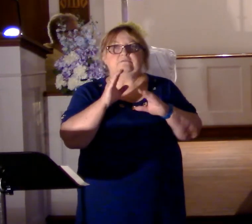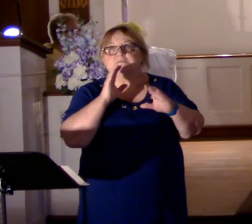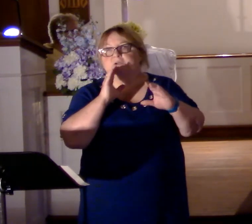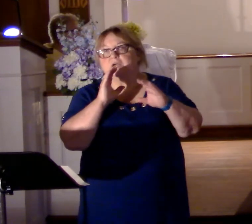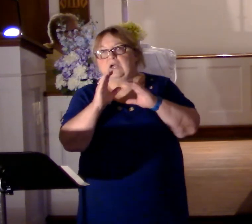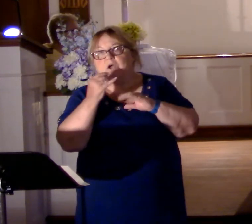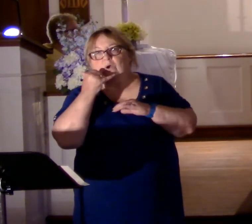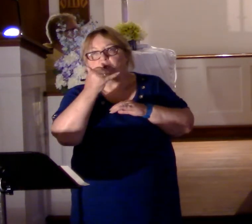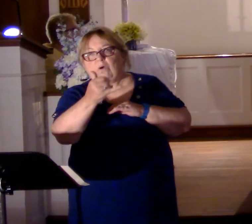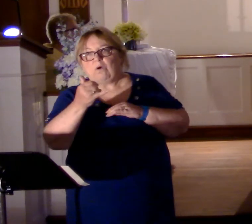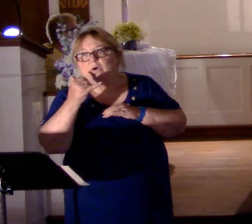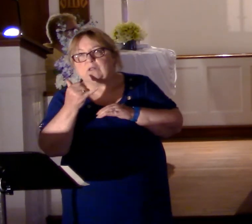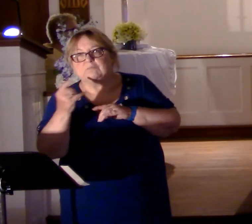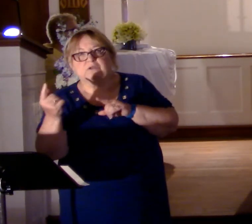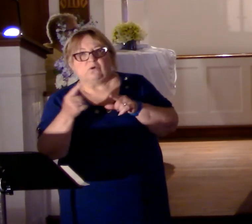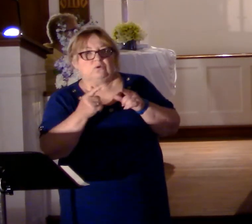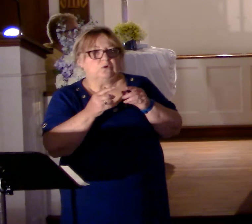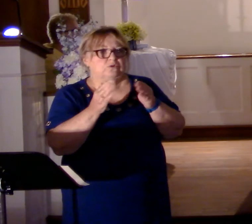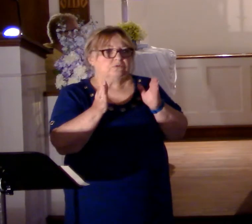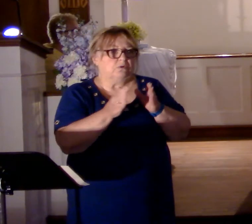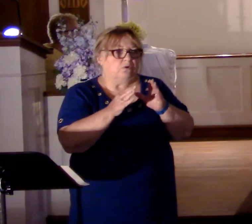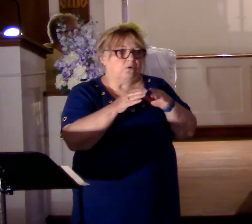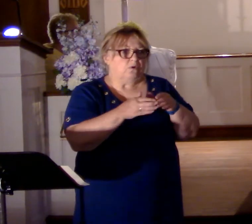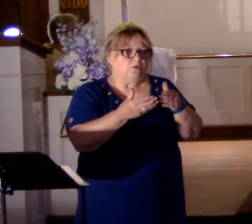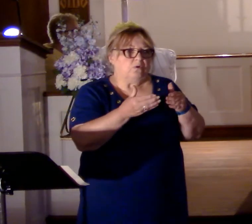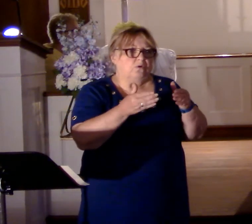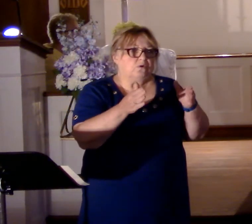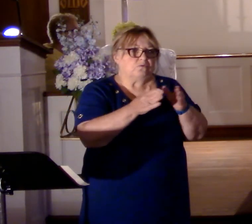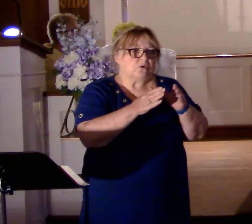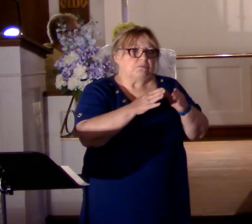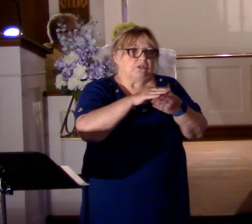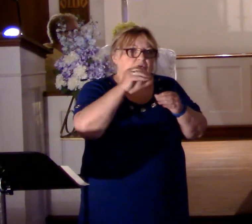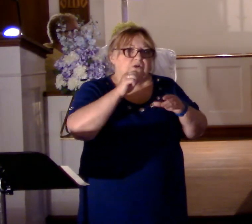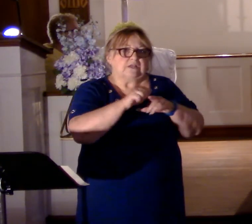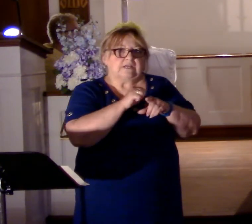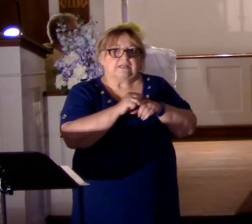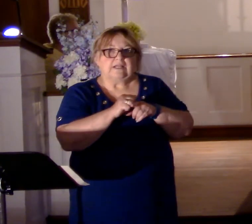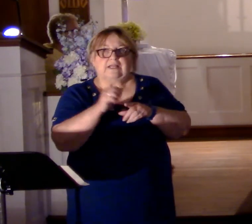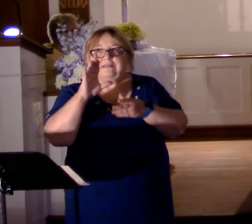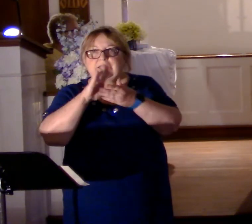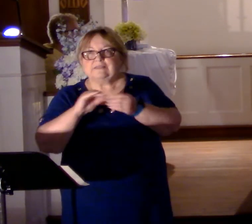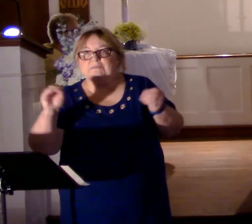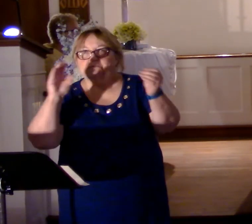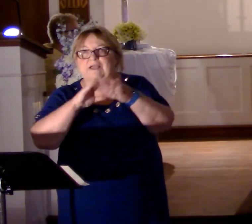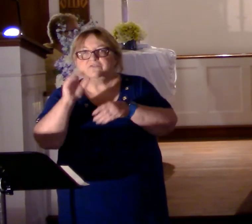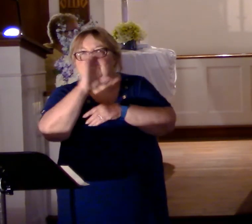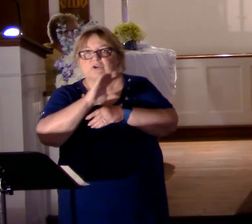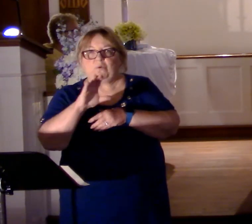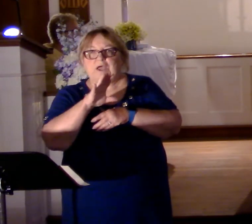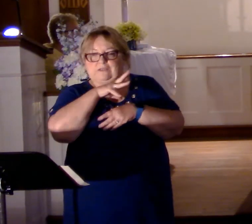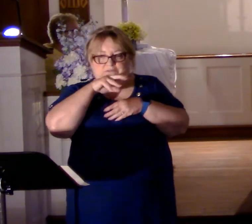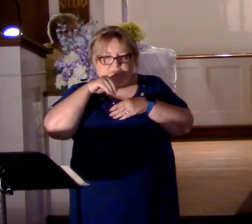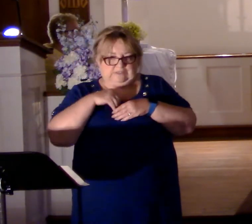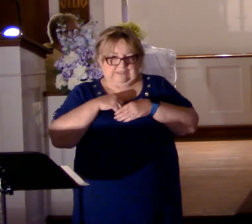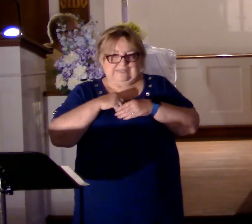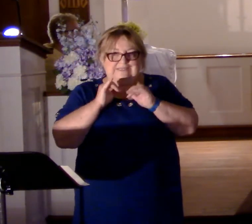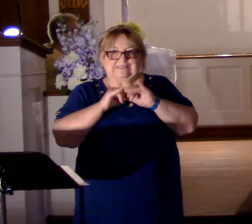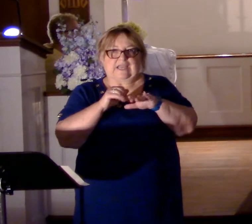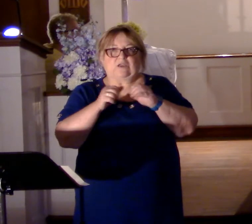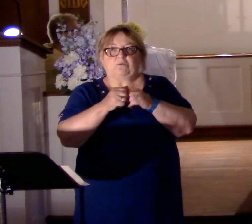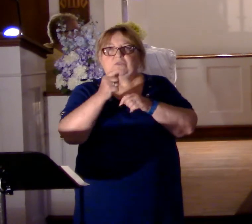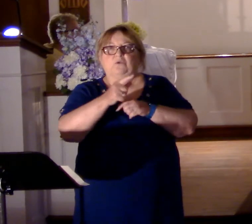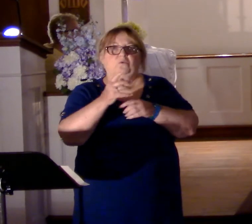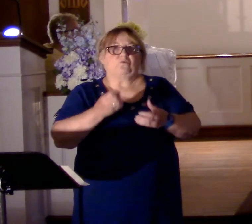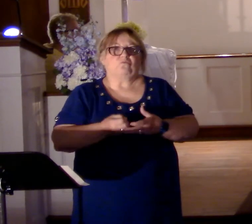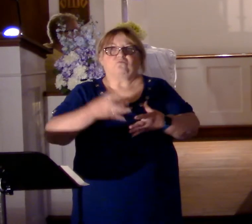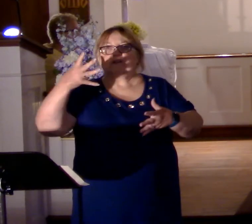my way to a small group learning exercise. Let the message of Christ dwell among you